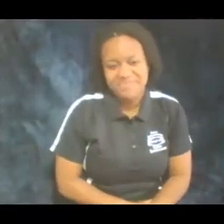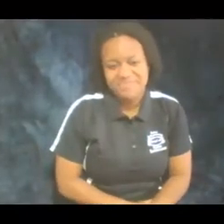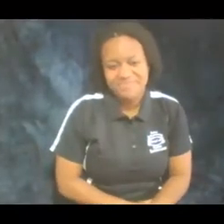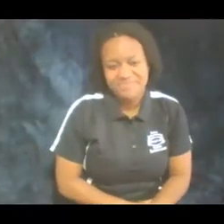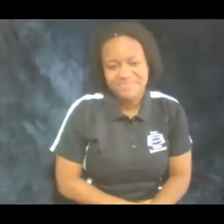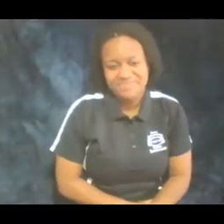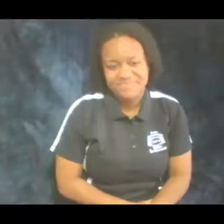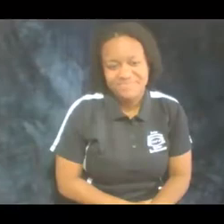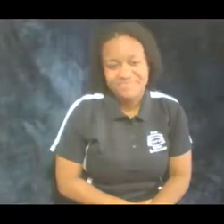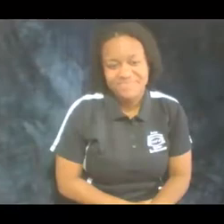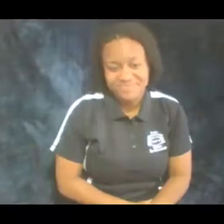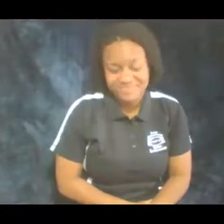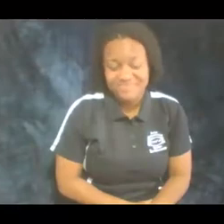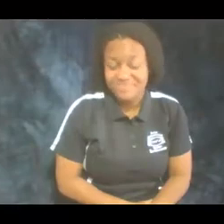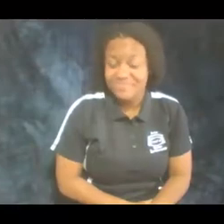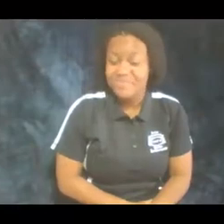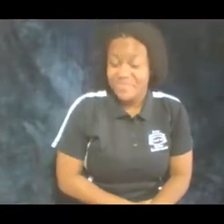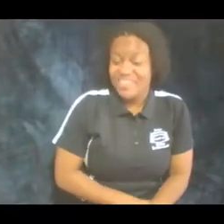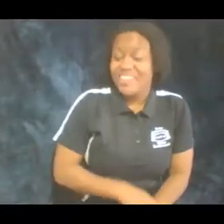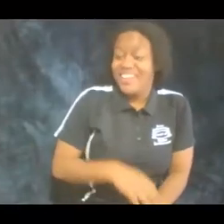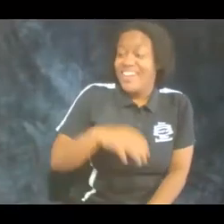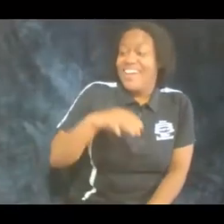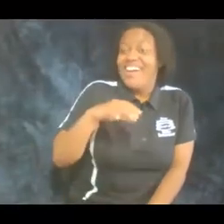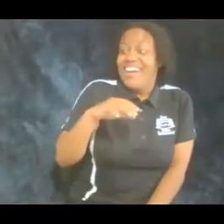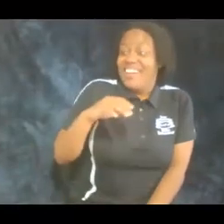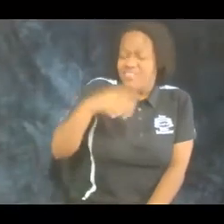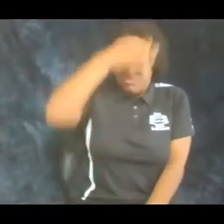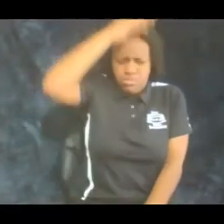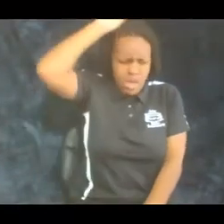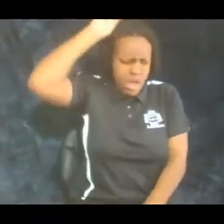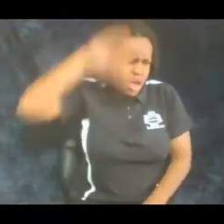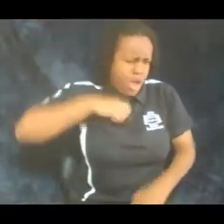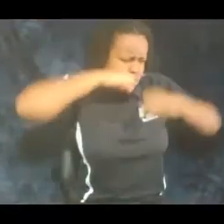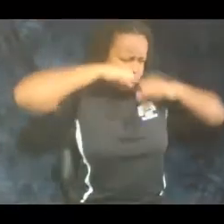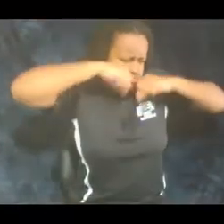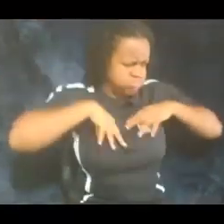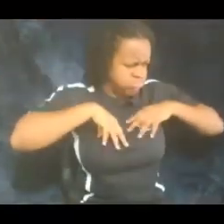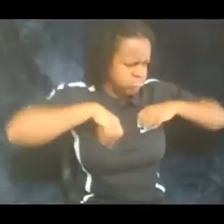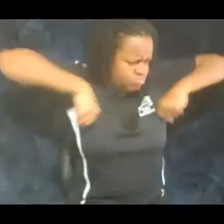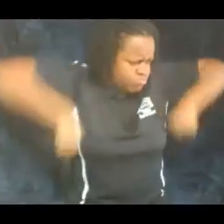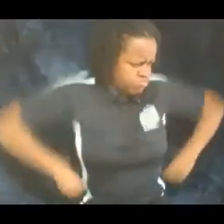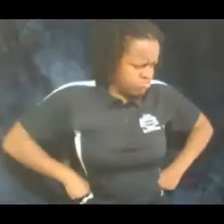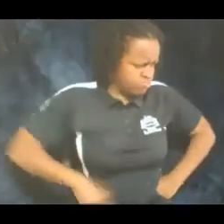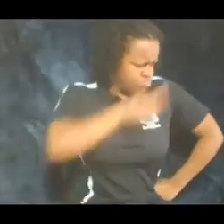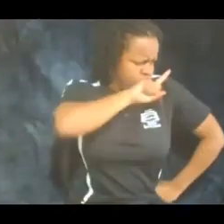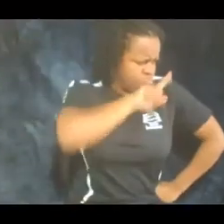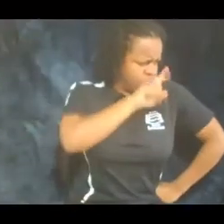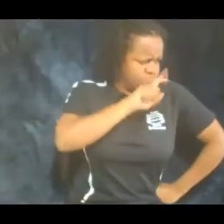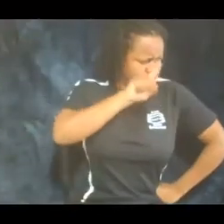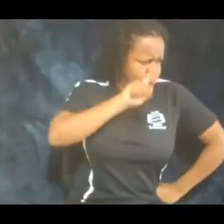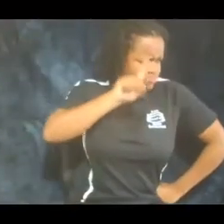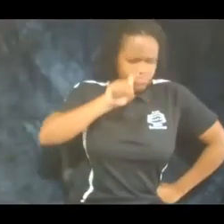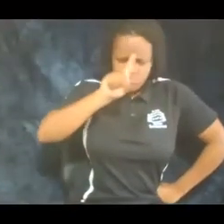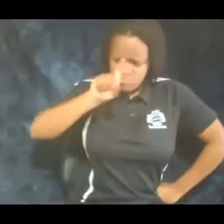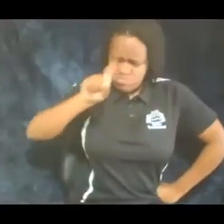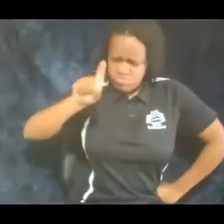Blaze departed with a huff and a cloud of very black smoke. "Some people don't know what they want, even when they get